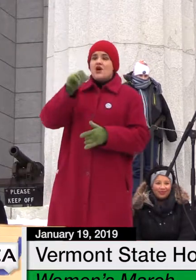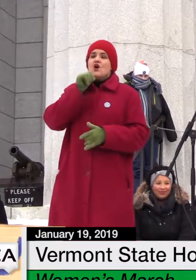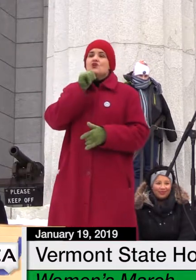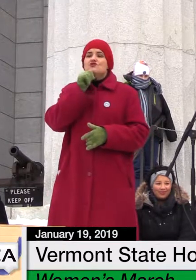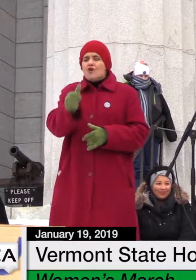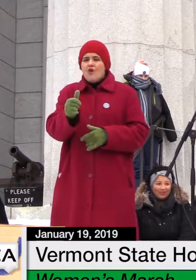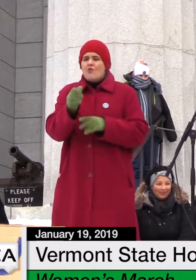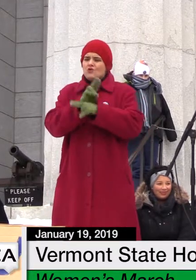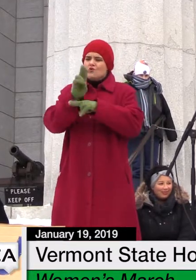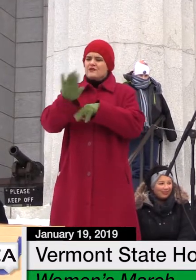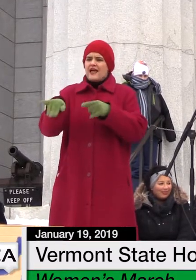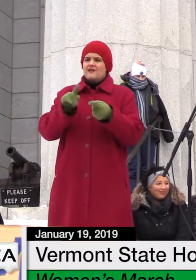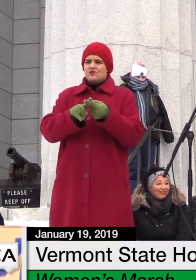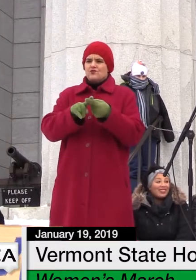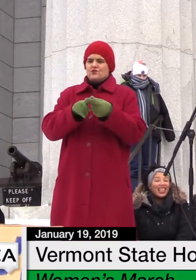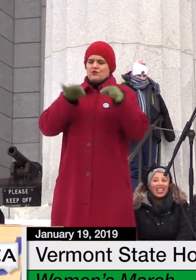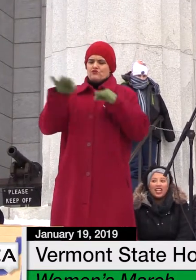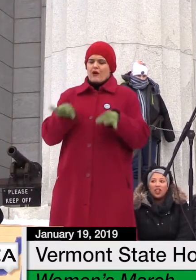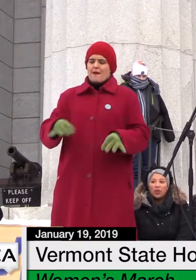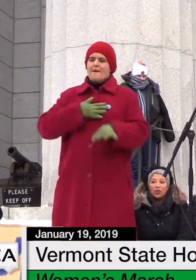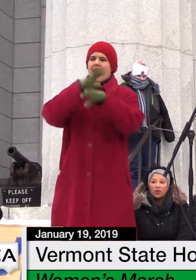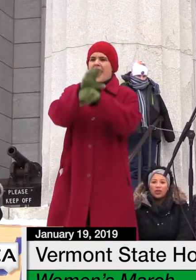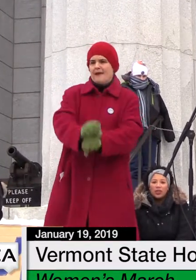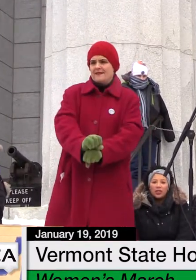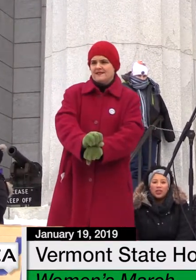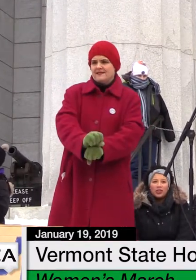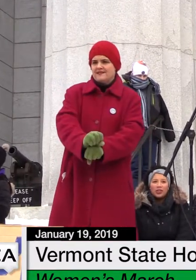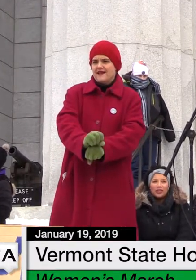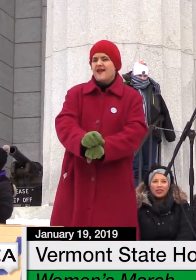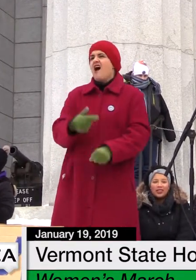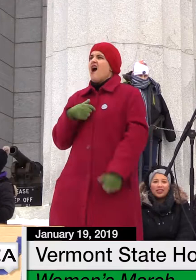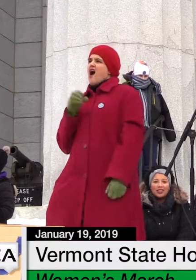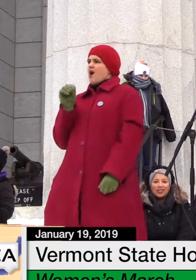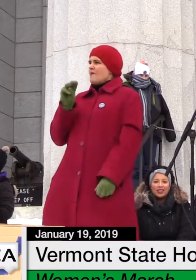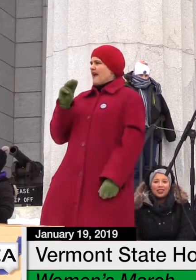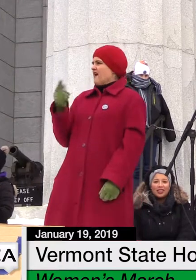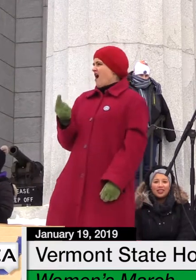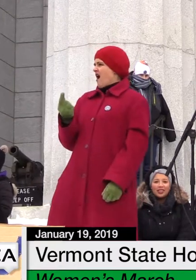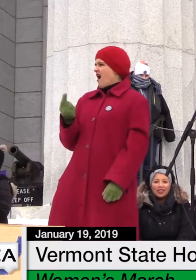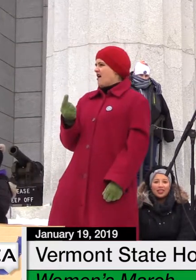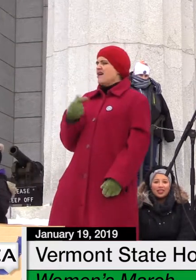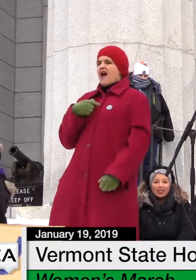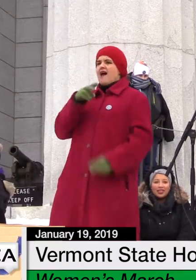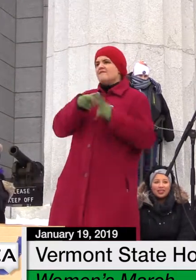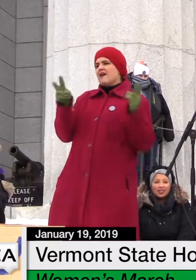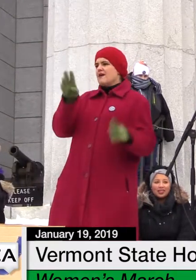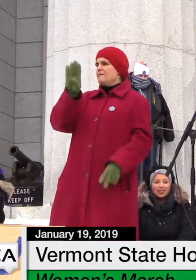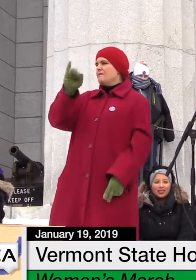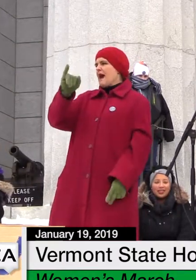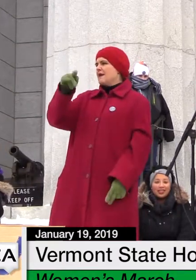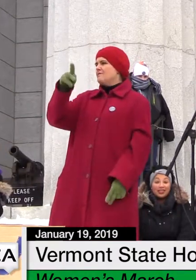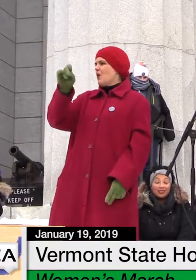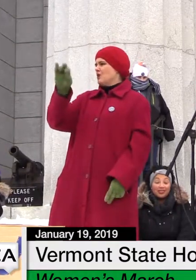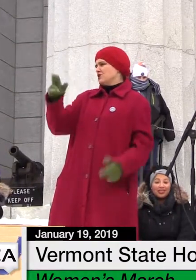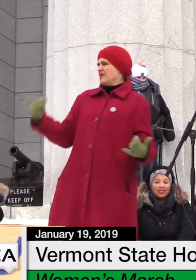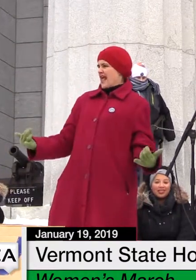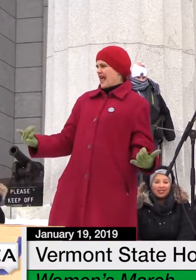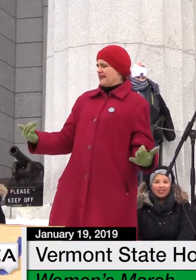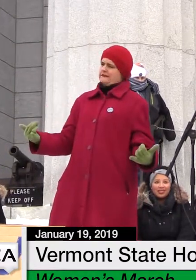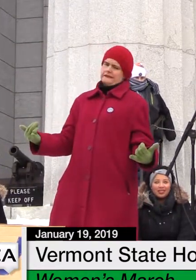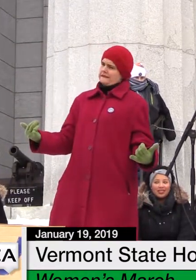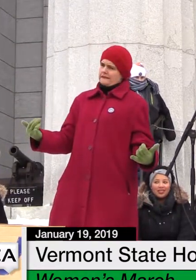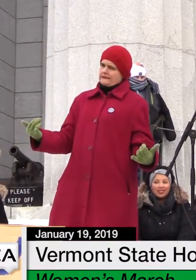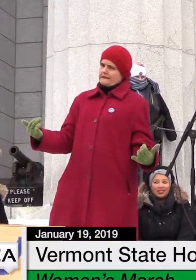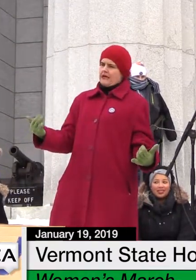or personal habits. Don't joke that you're so bipolar on a day when you're a bit moody. And don't say you're